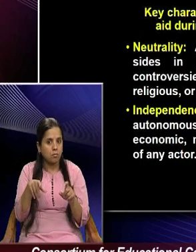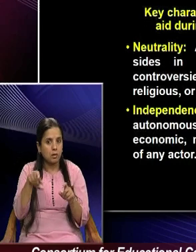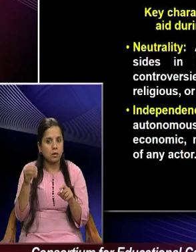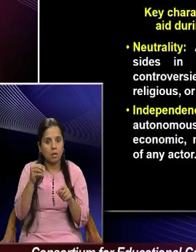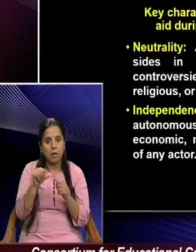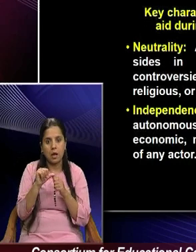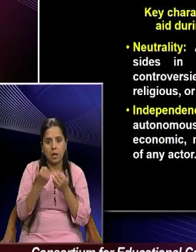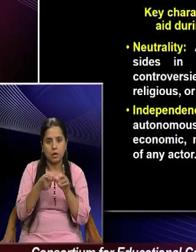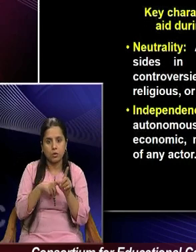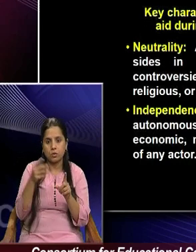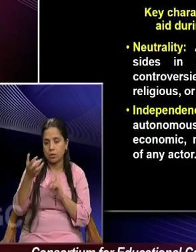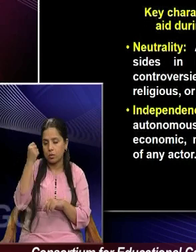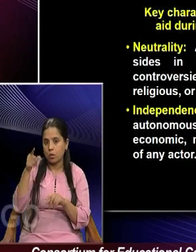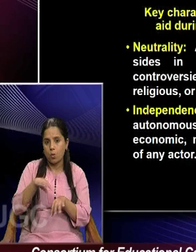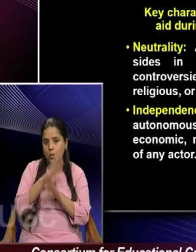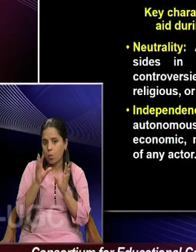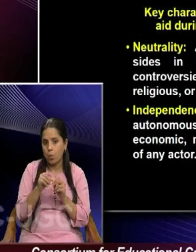take sides in